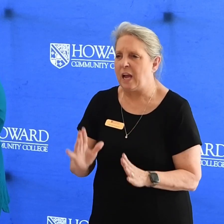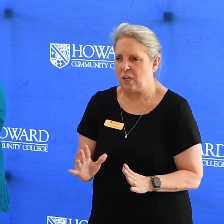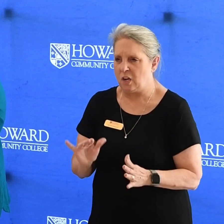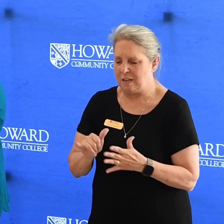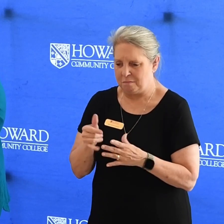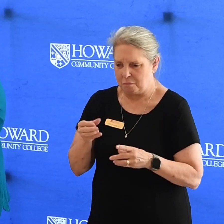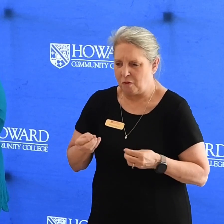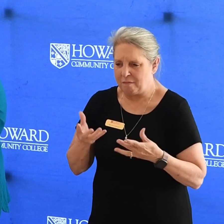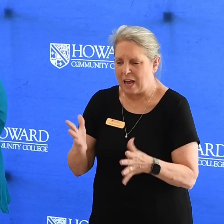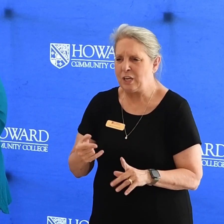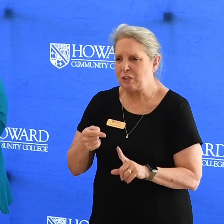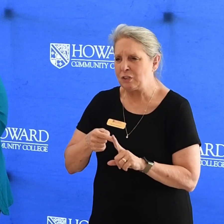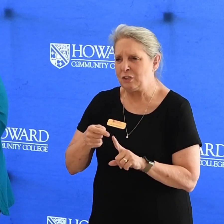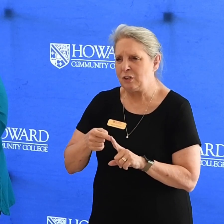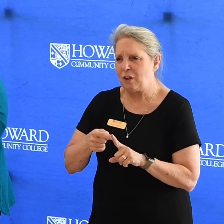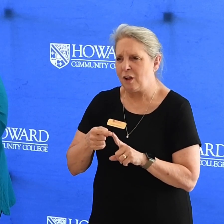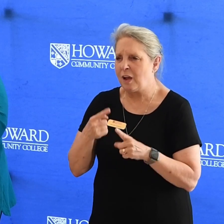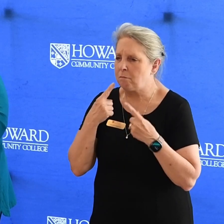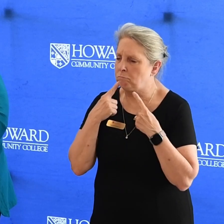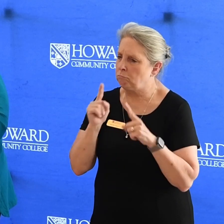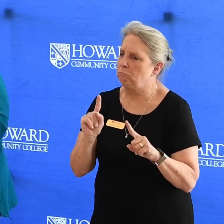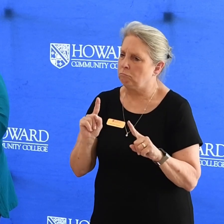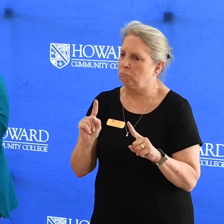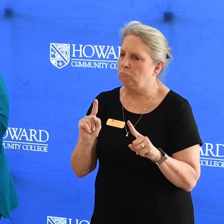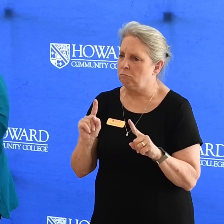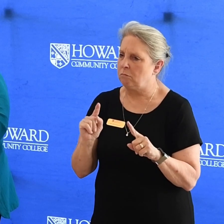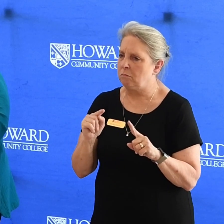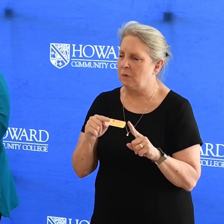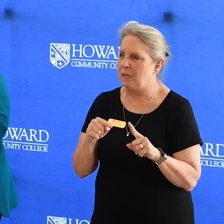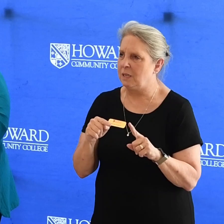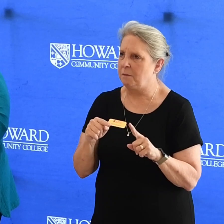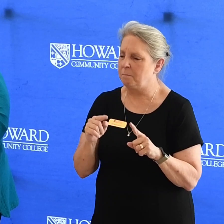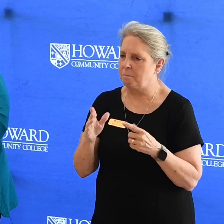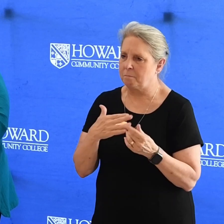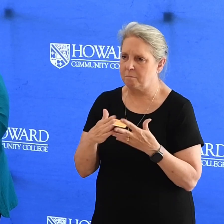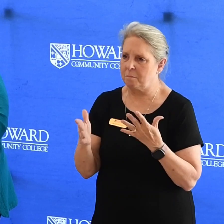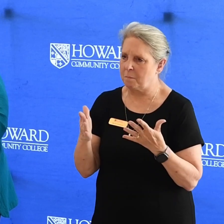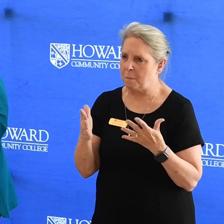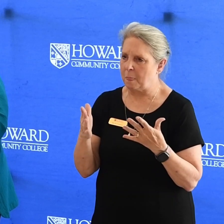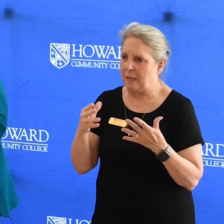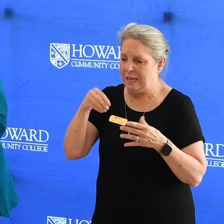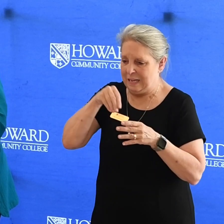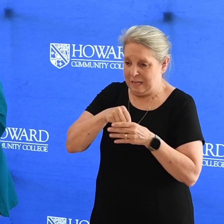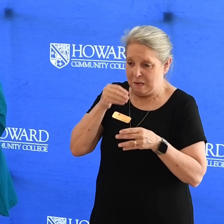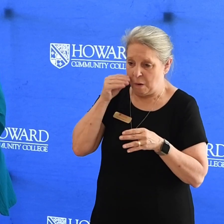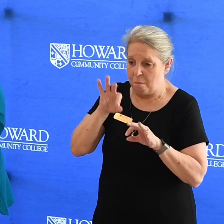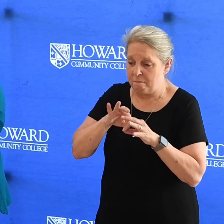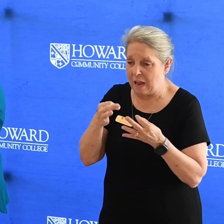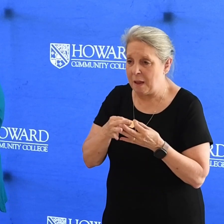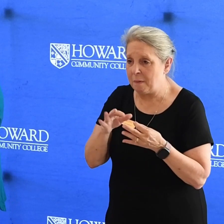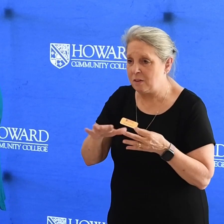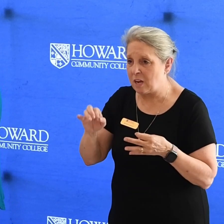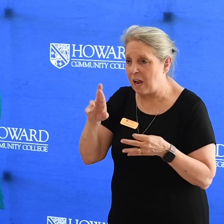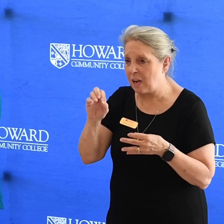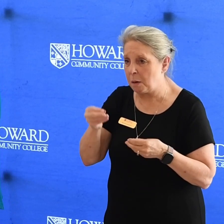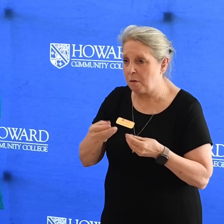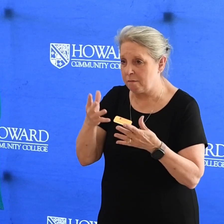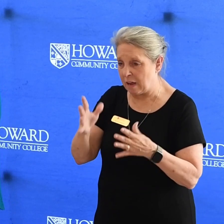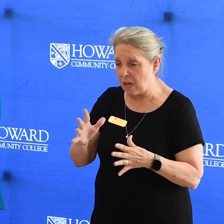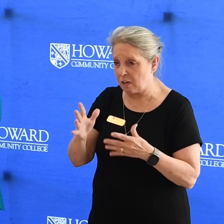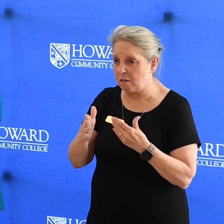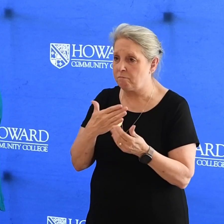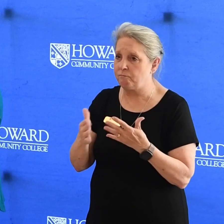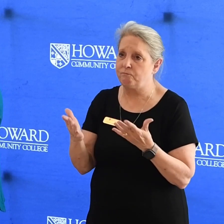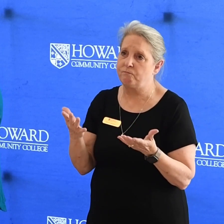the providers who make it happen, whether it is an in-home family child care provider, whether